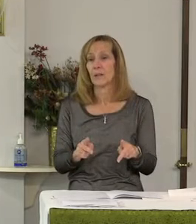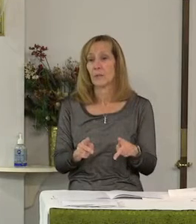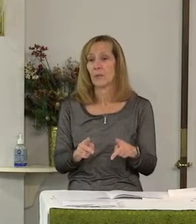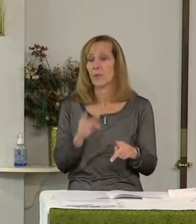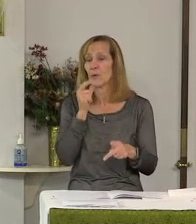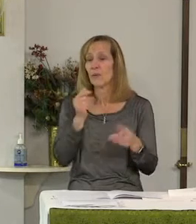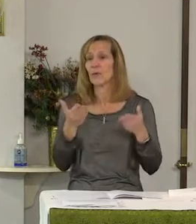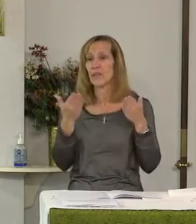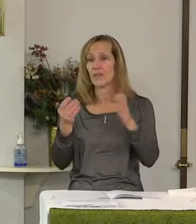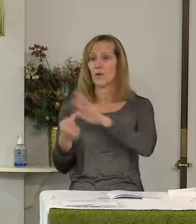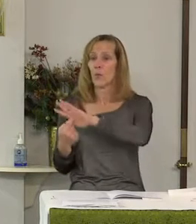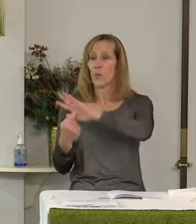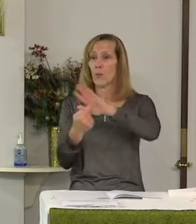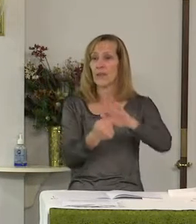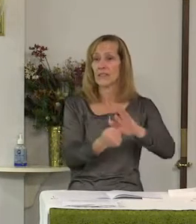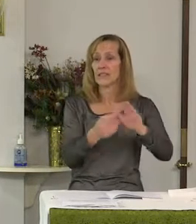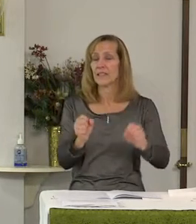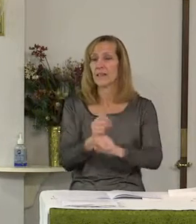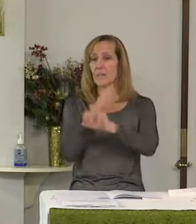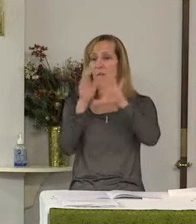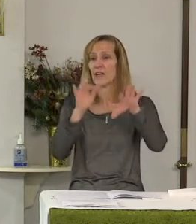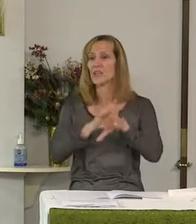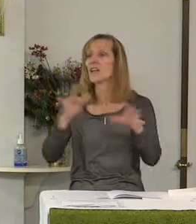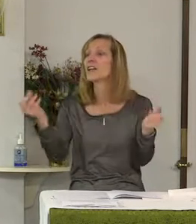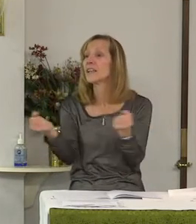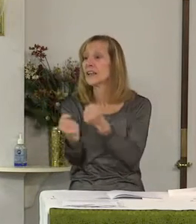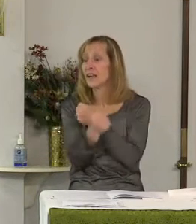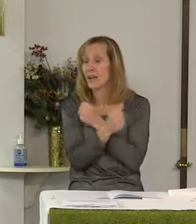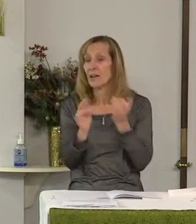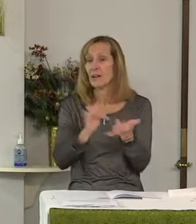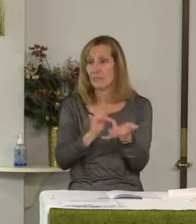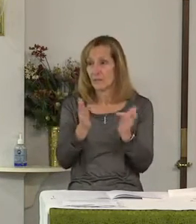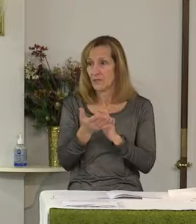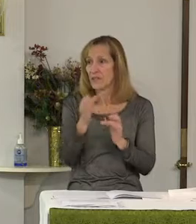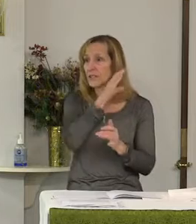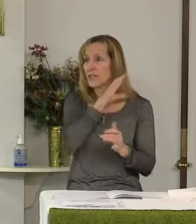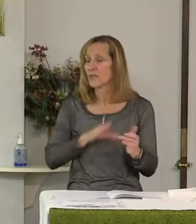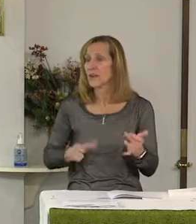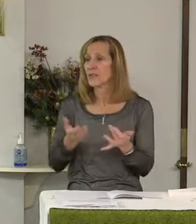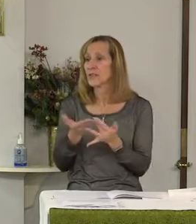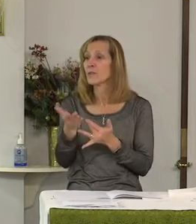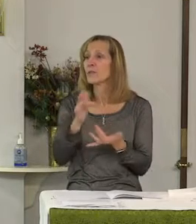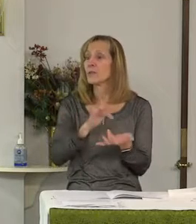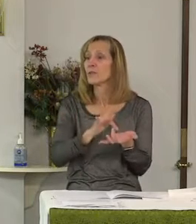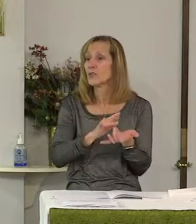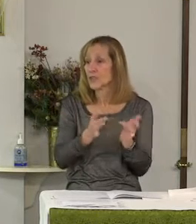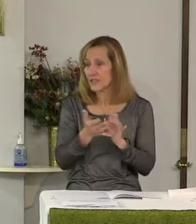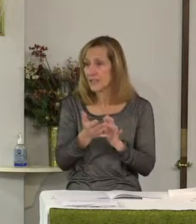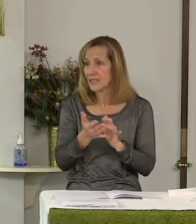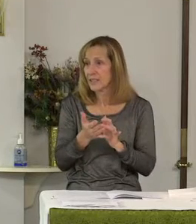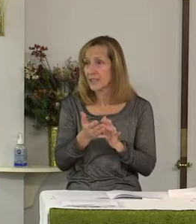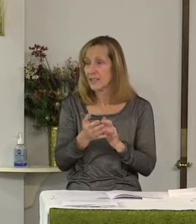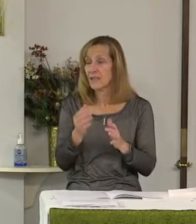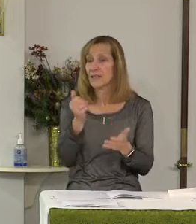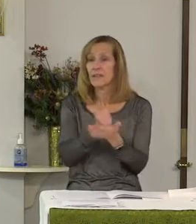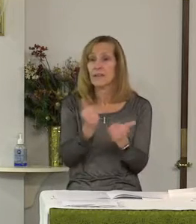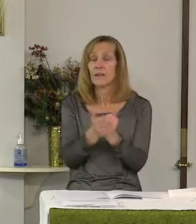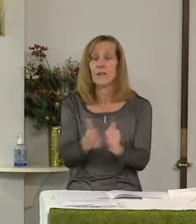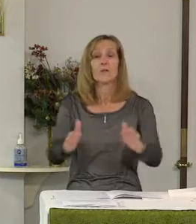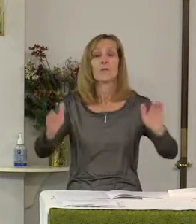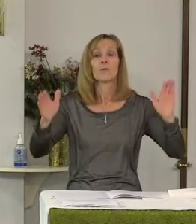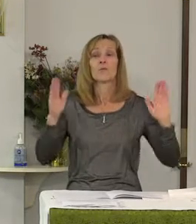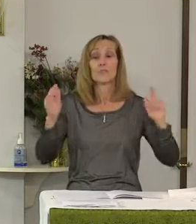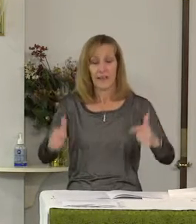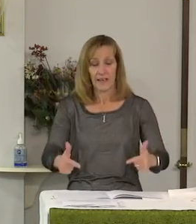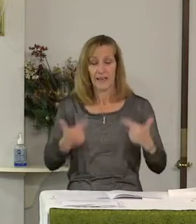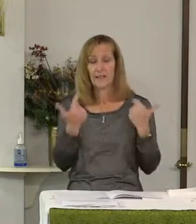witness to that bright, shining love of God in Jesus Christ, crucified and risen and present with us now through the